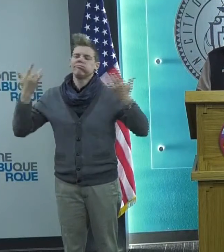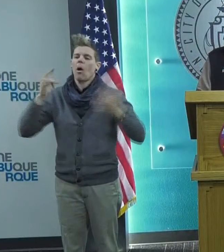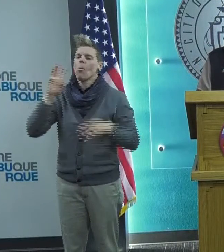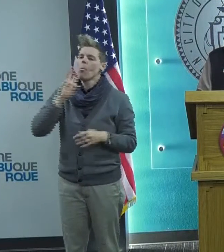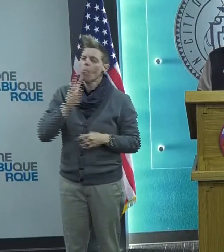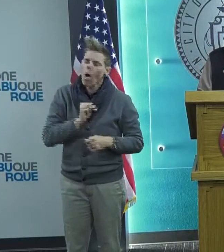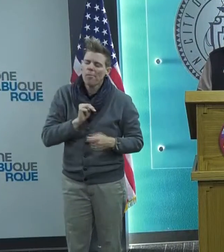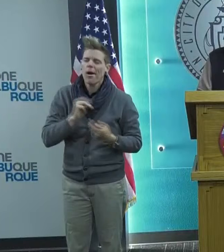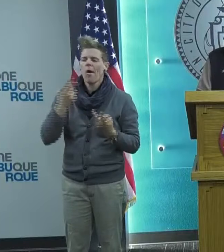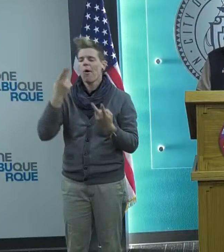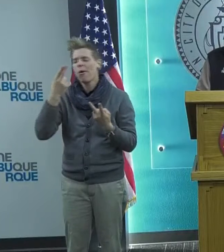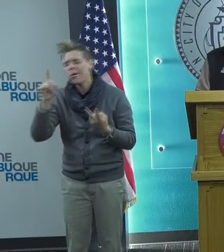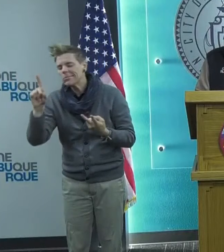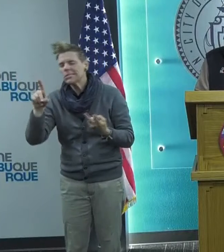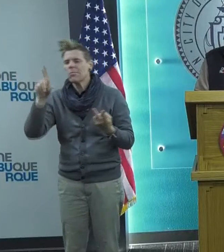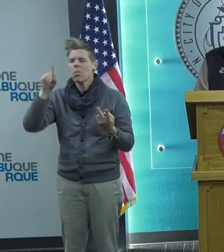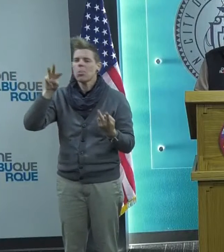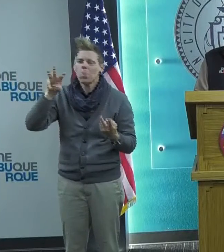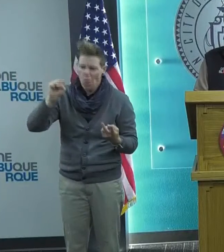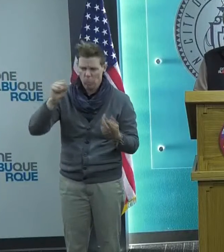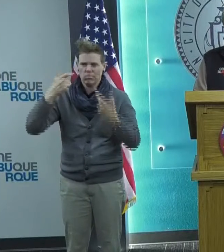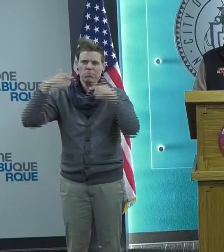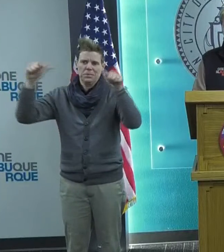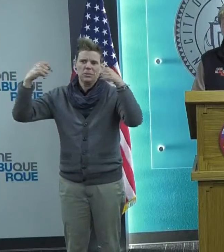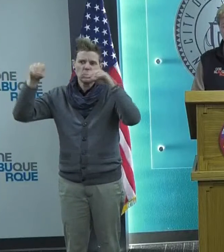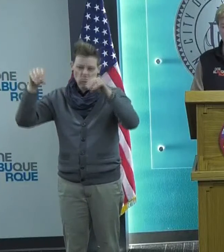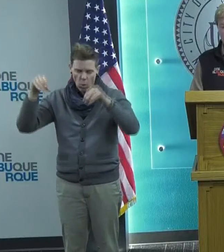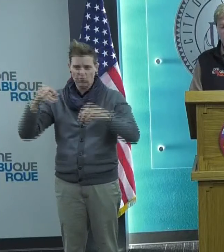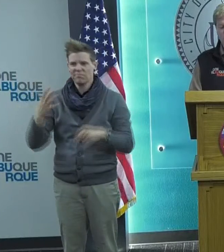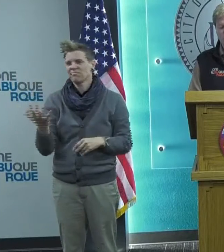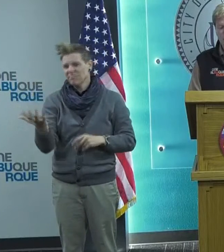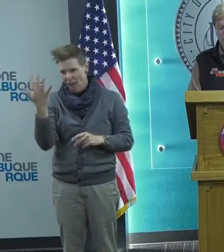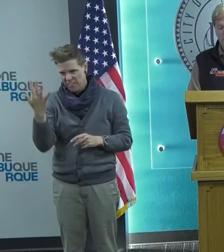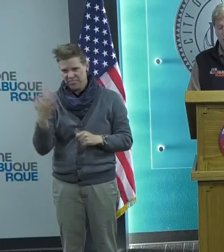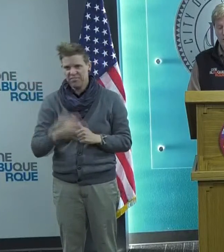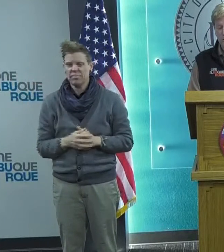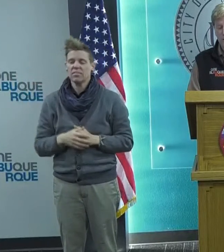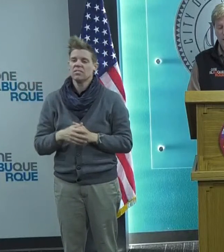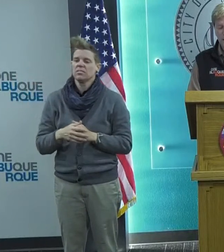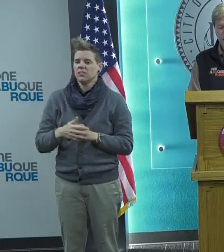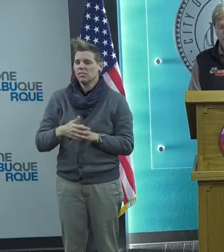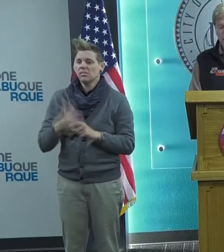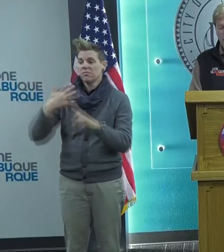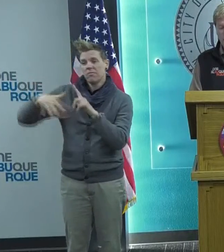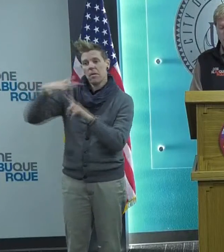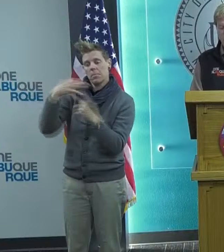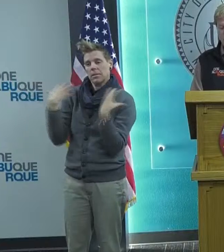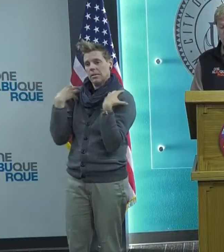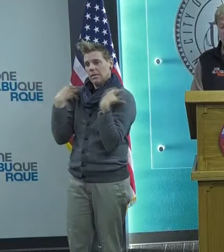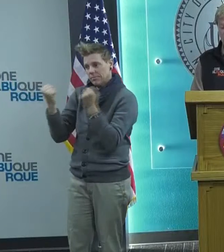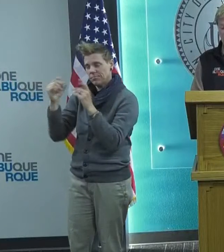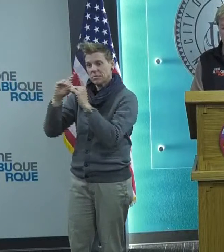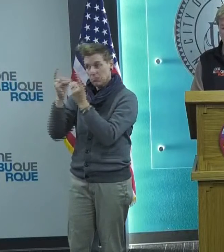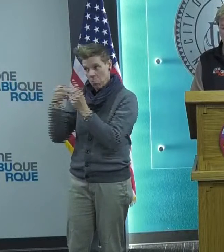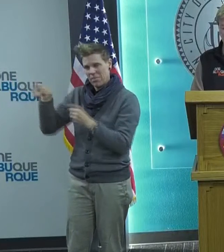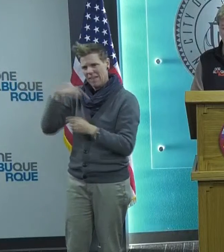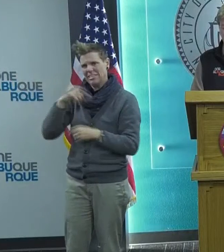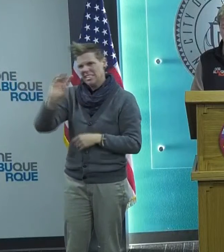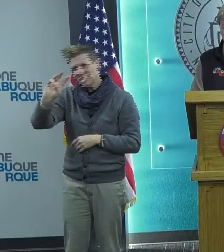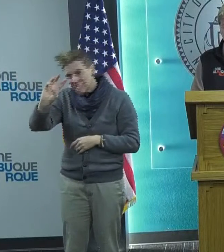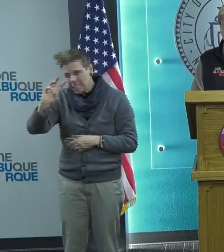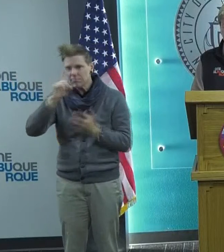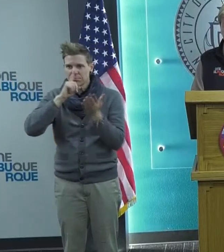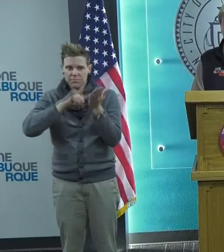Our environmental health department team had 6 inspectors. They were focused on restaurants, breweries, and grocery stores. And Parks and Rec had